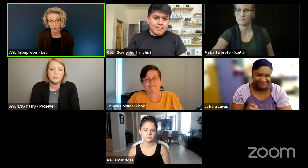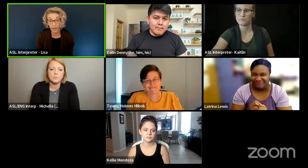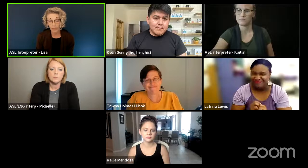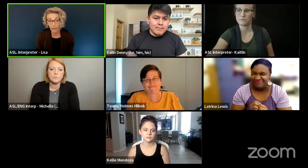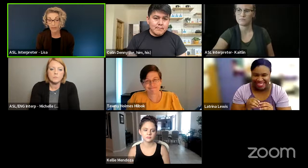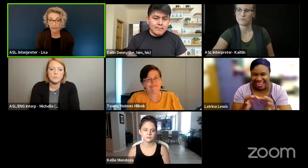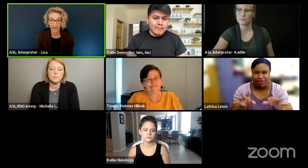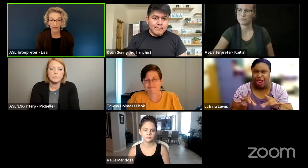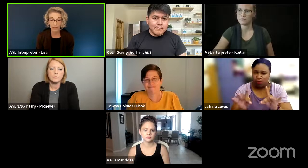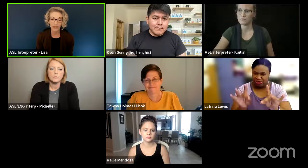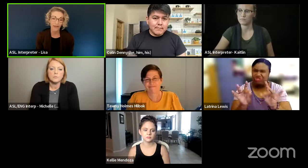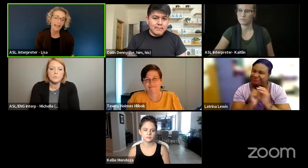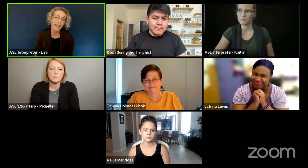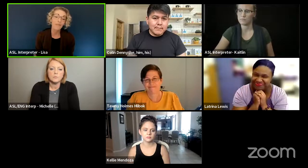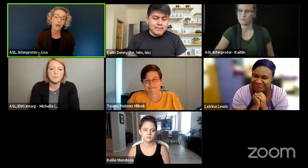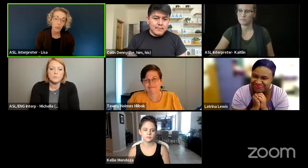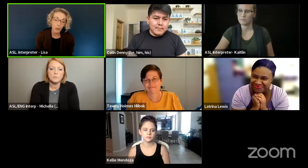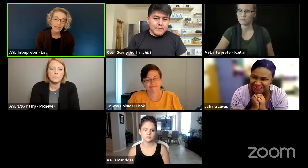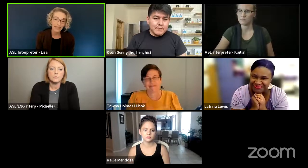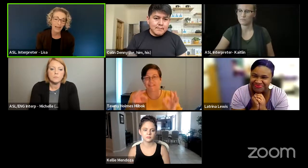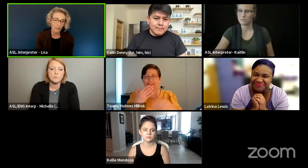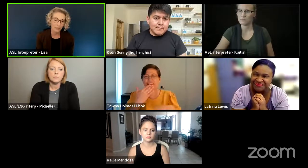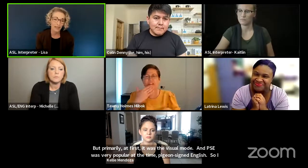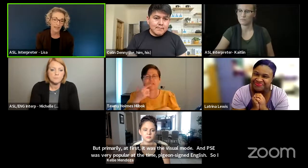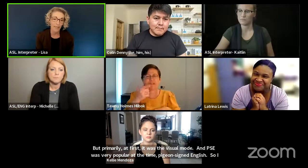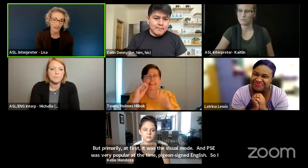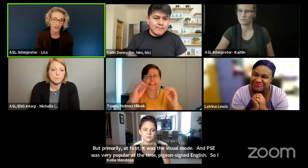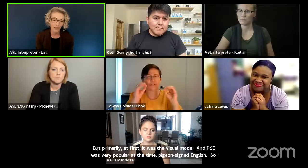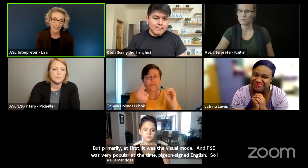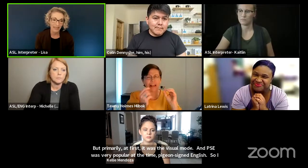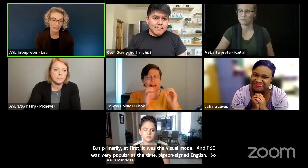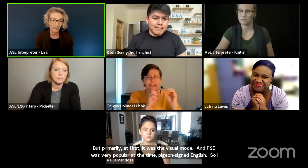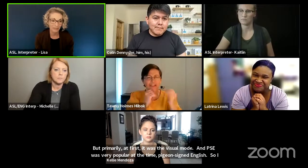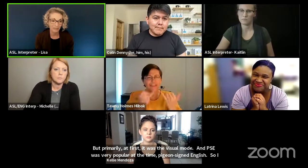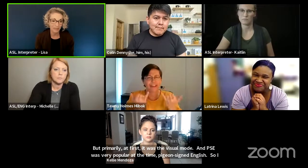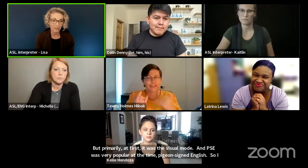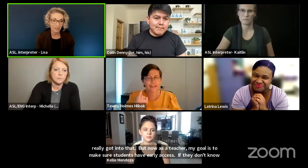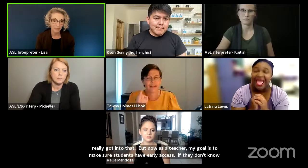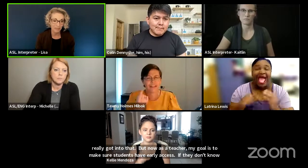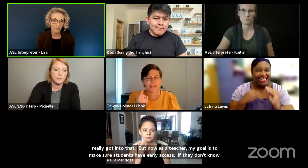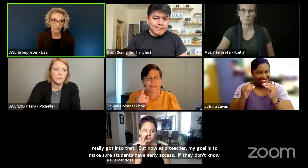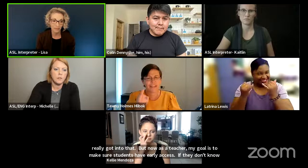to expose them to the language. So that's kind of a quick synopsis of my journey.